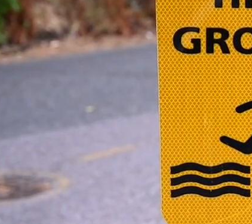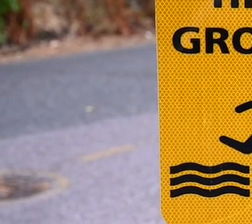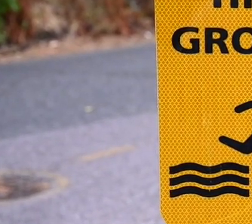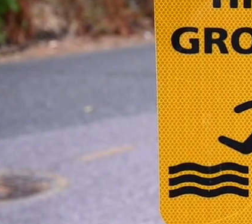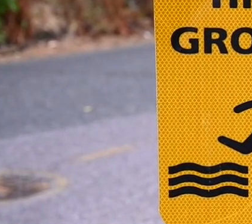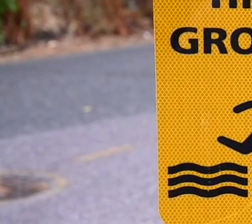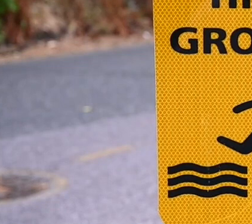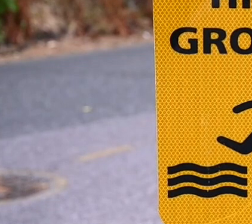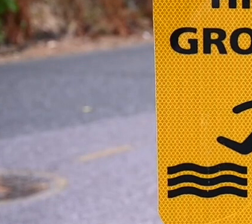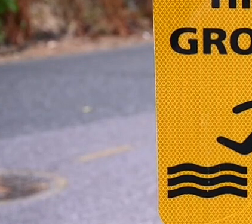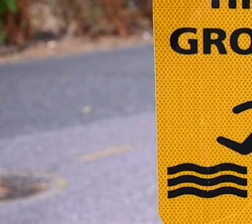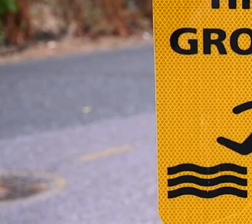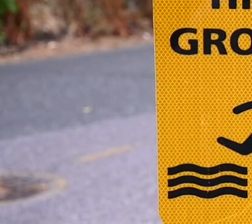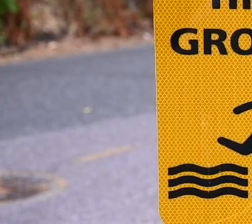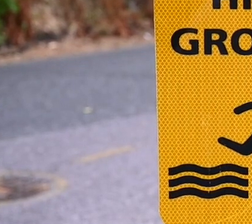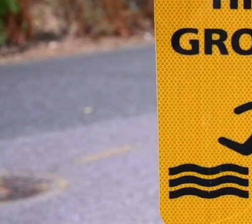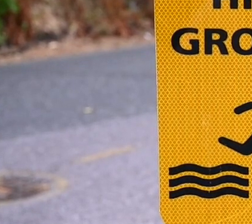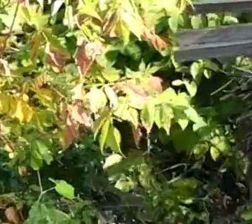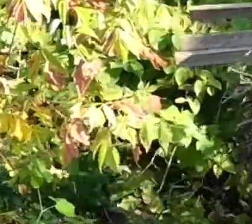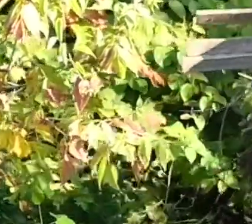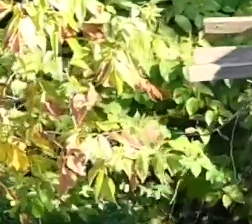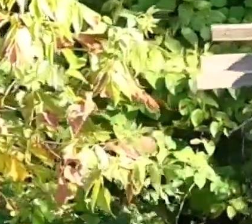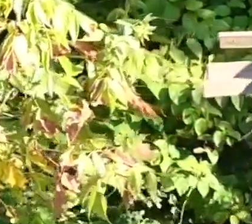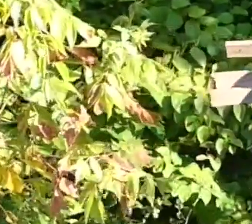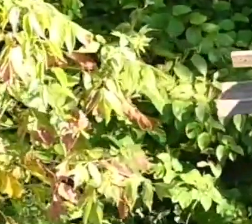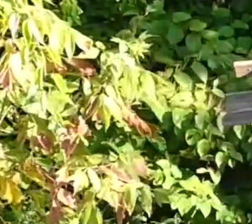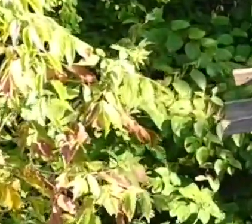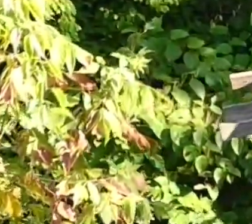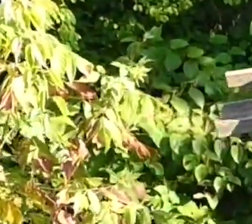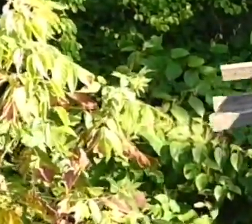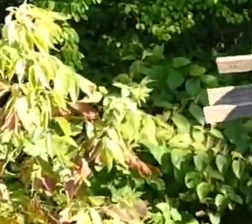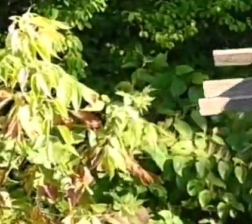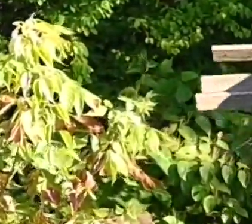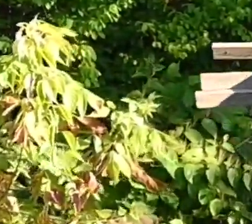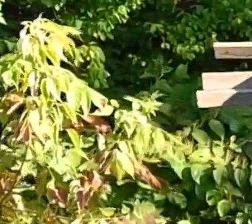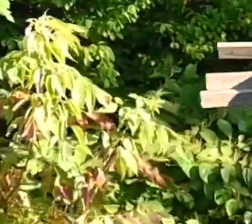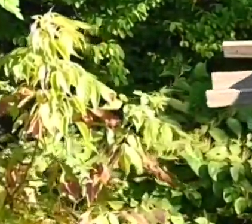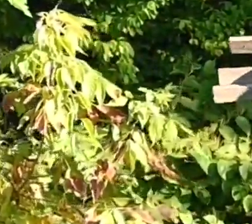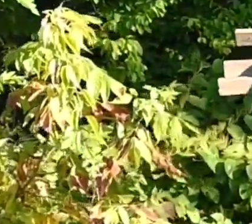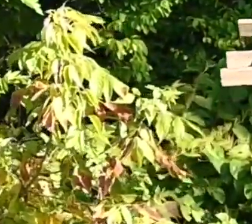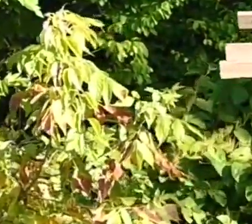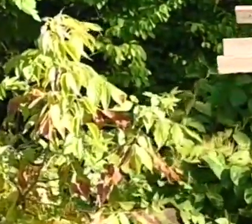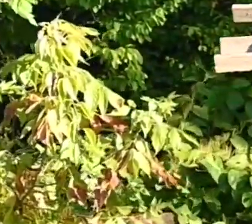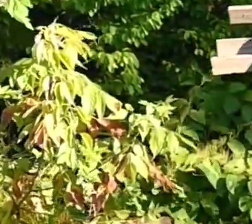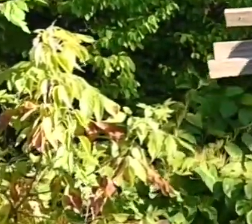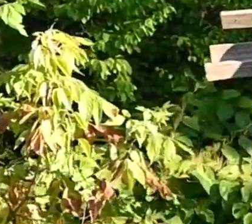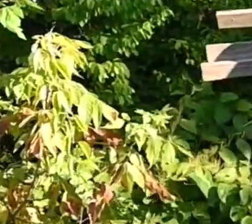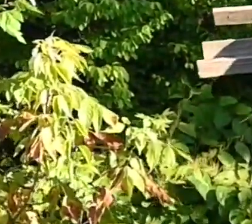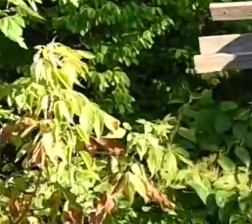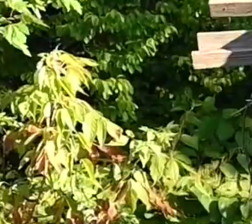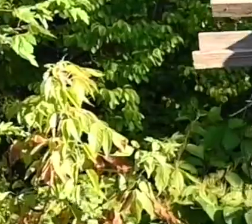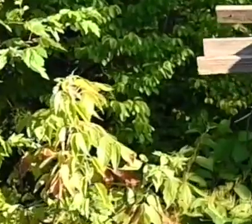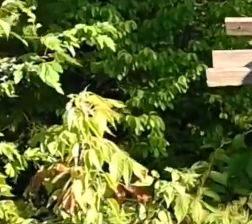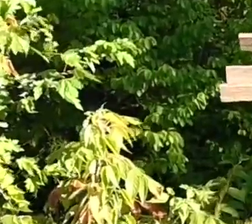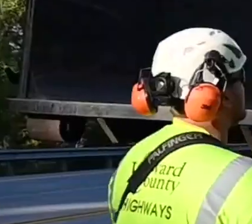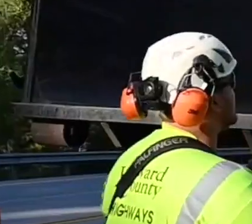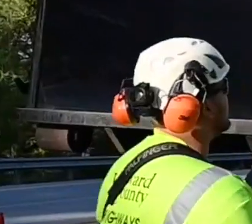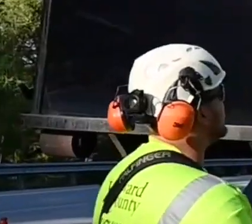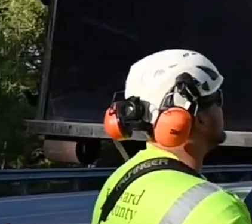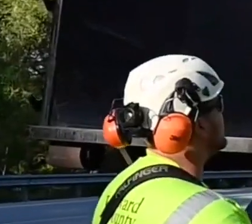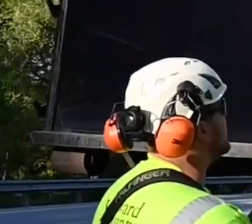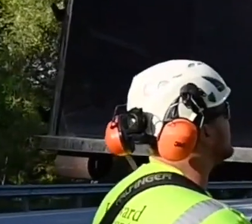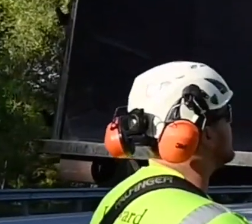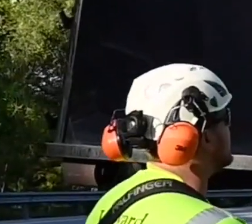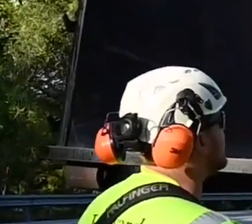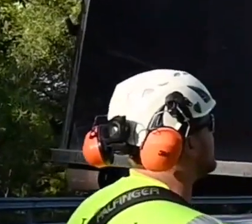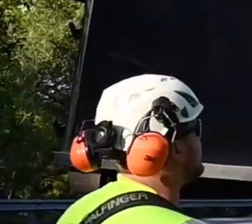water. Debris like branches and trash contribute to flooding when they disrupt the natural flow of